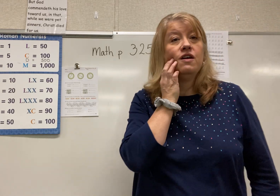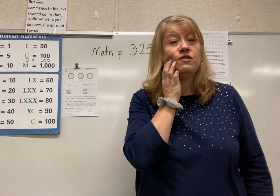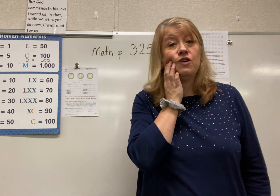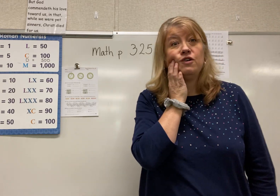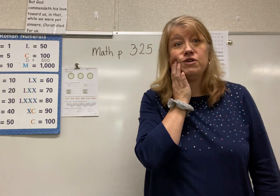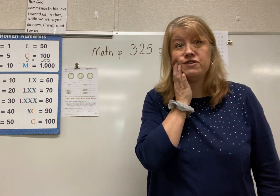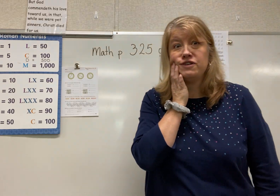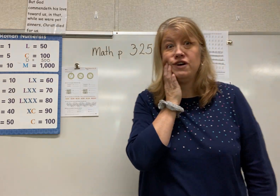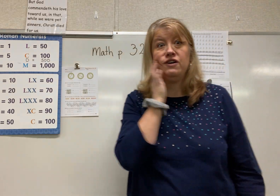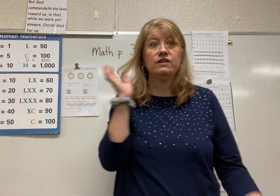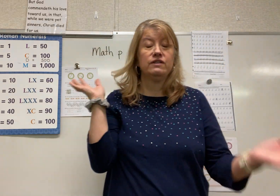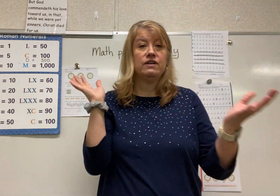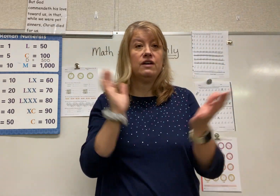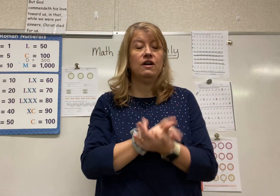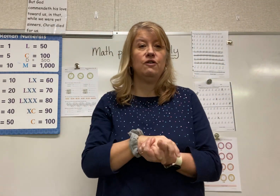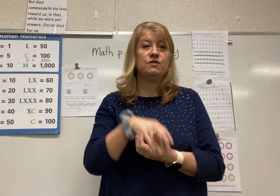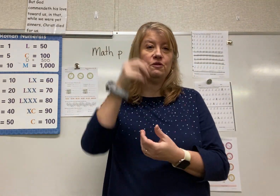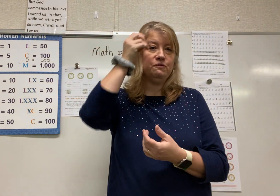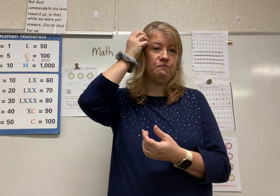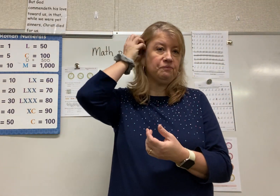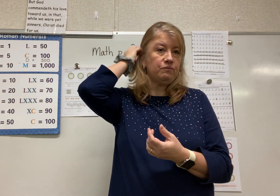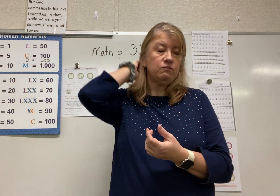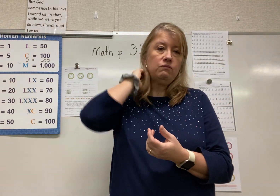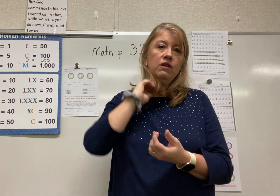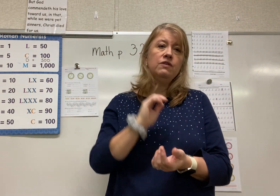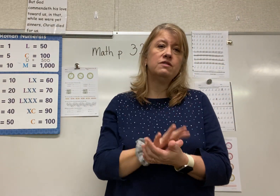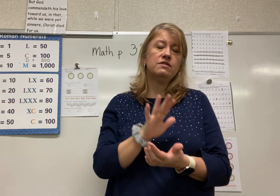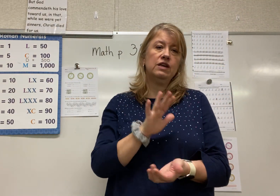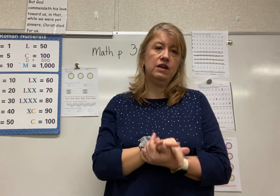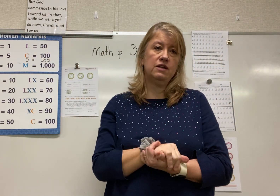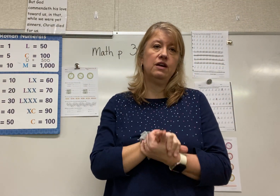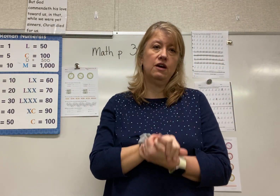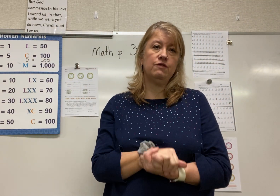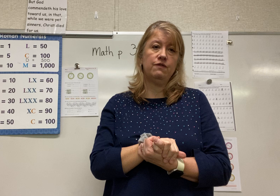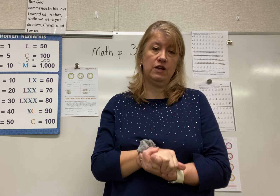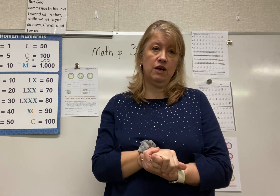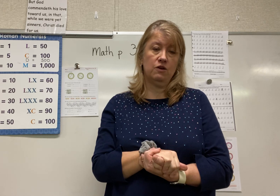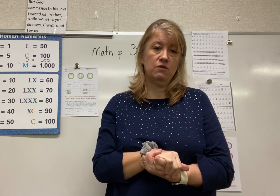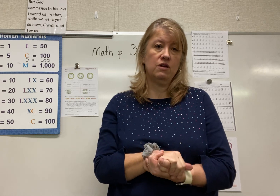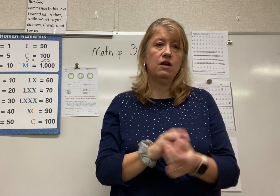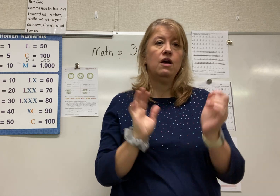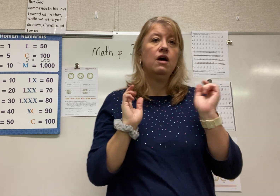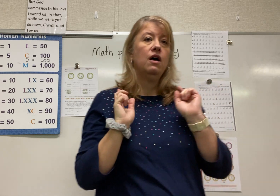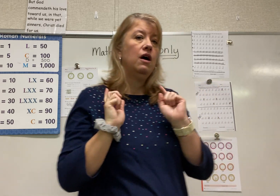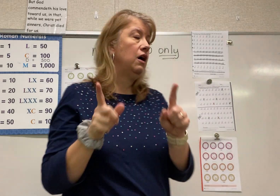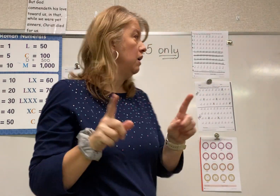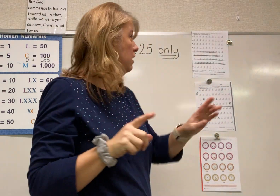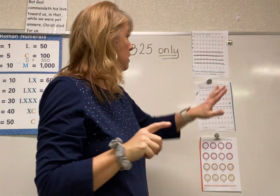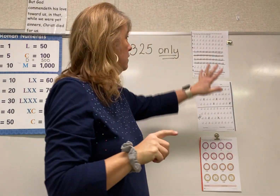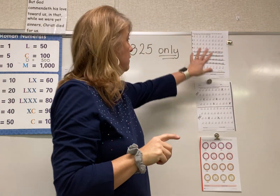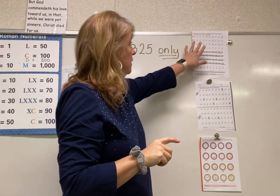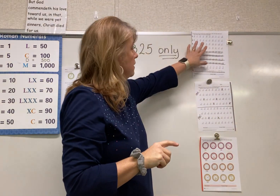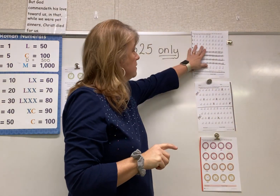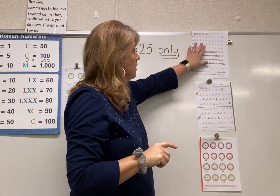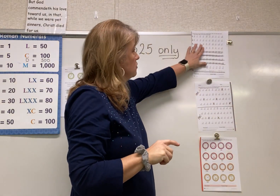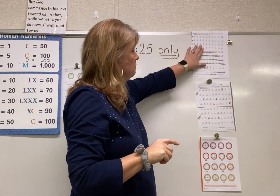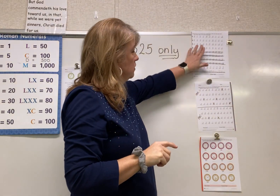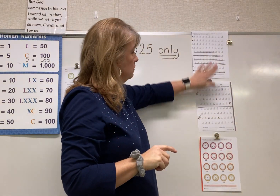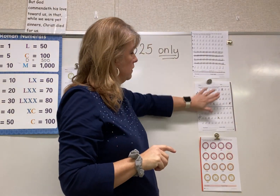Sorry, my son called and cut it off, so this is the ending of the video. On the next day, she'll be doing